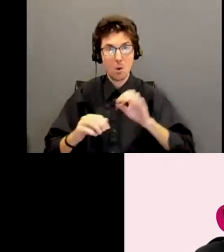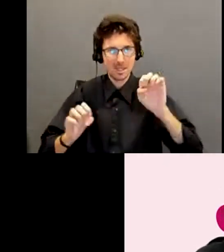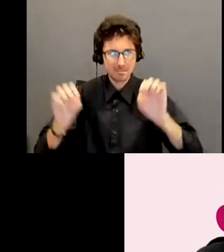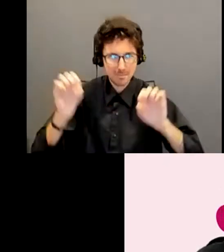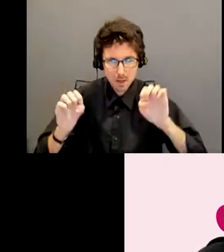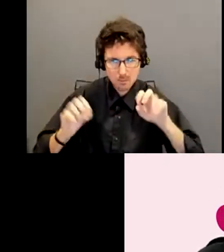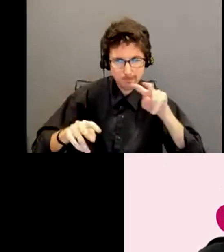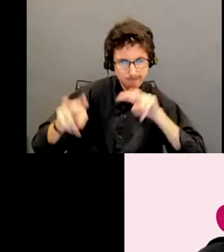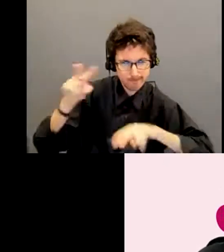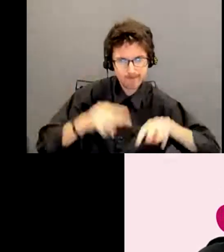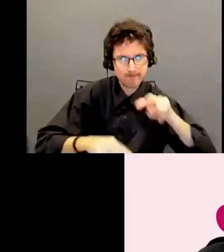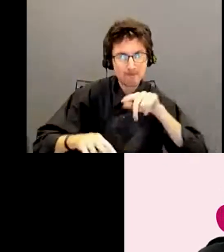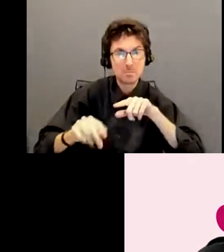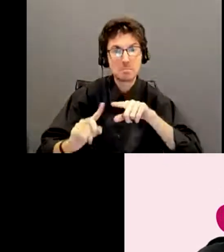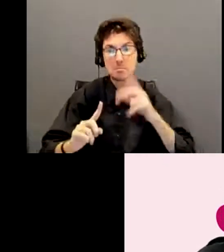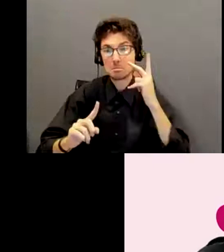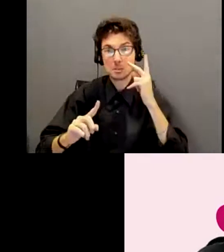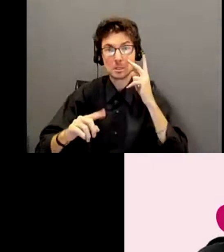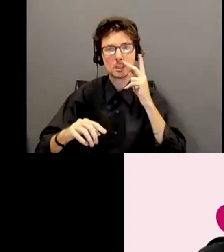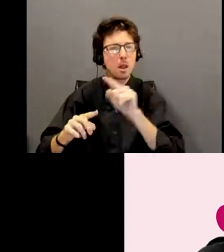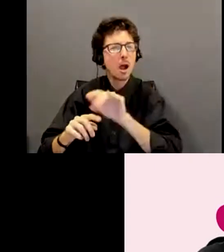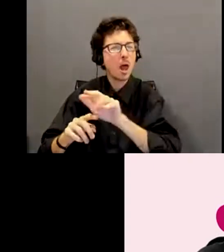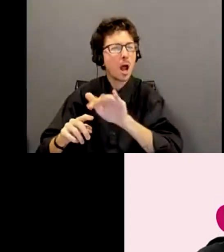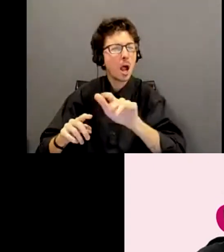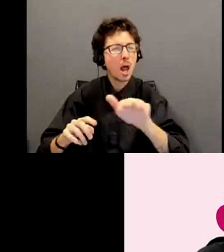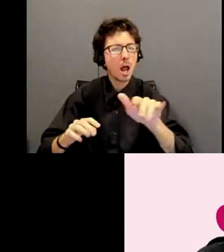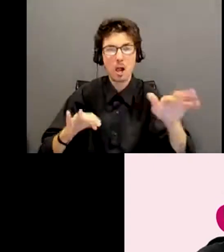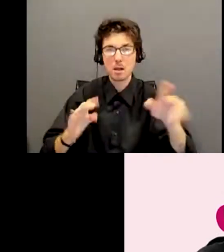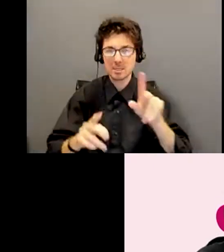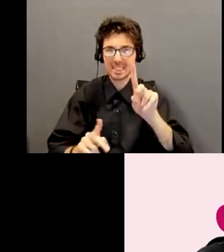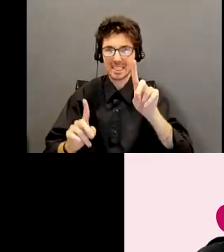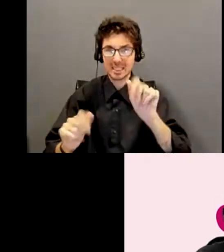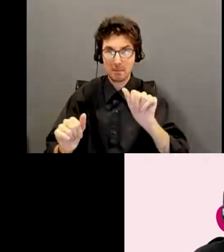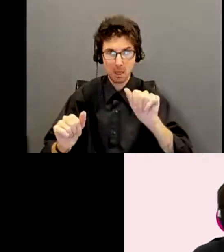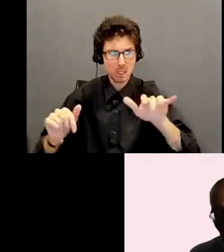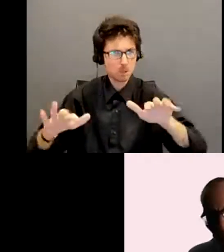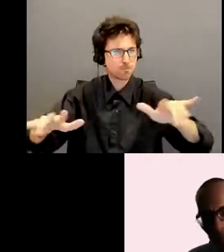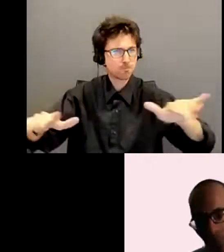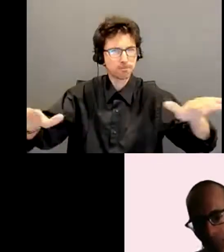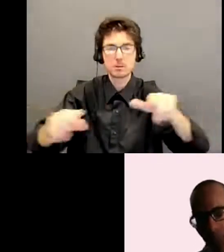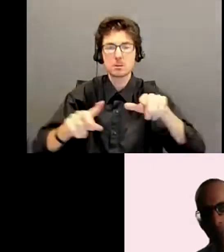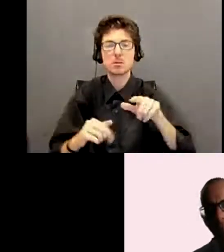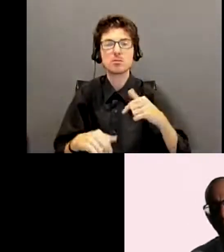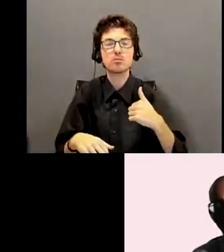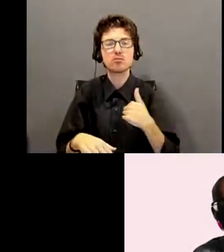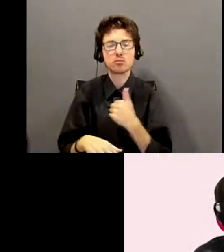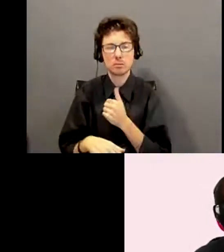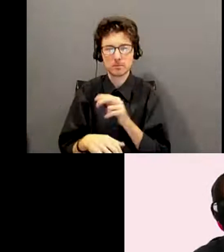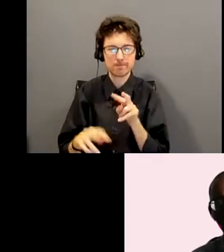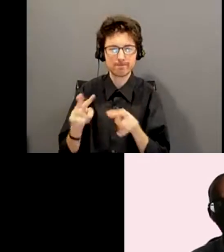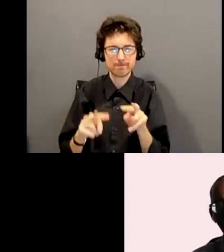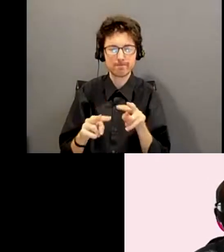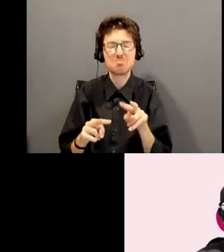that facing disability for all their lives, and to use this experiment to affect